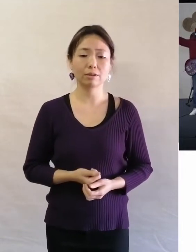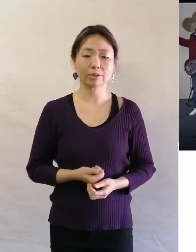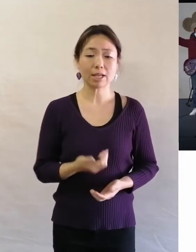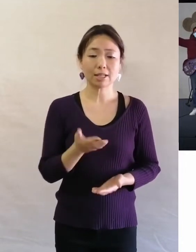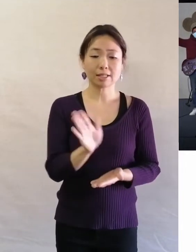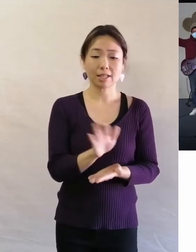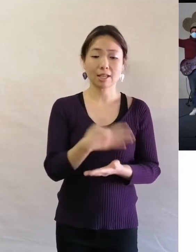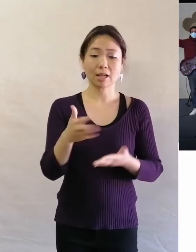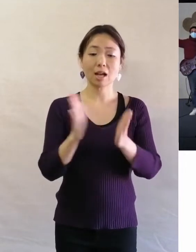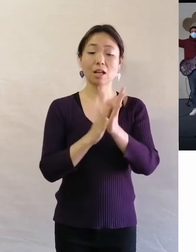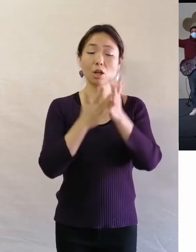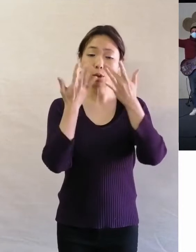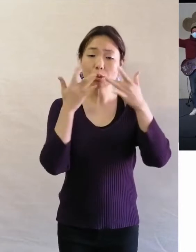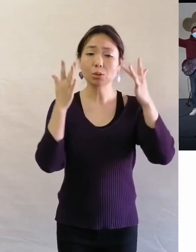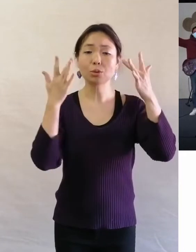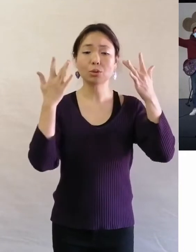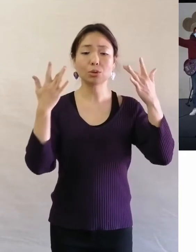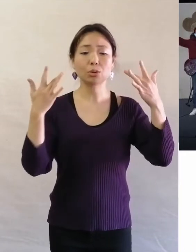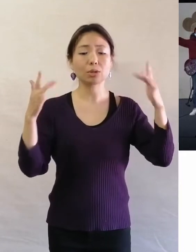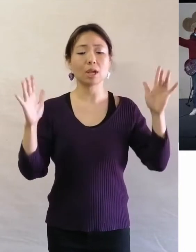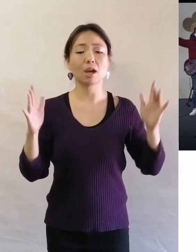wonderful? Sing